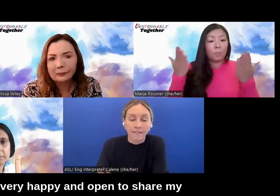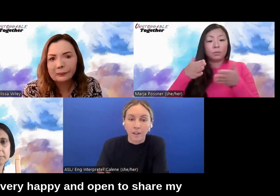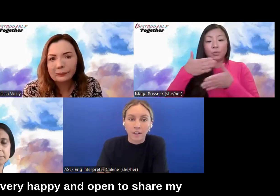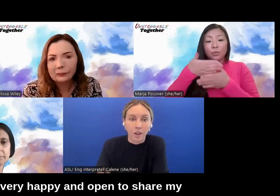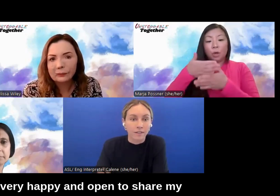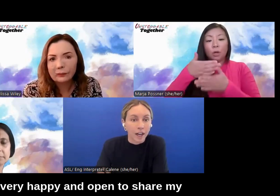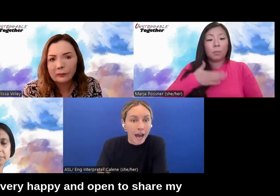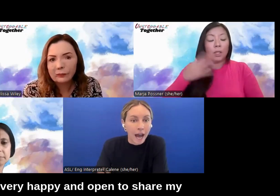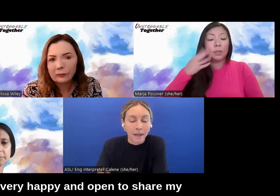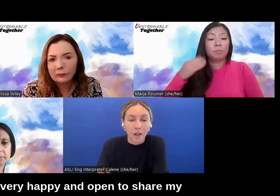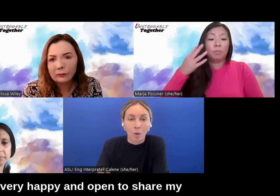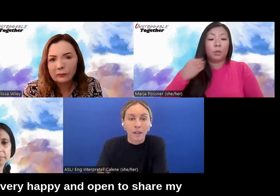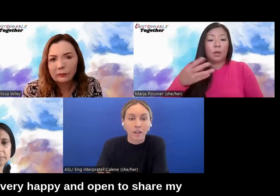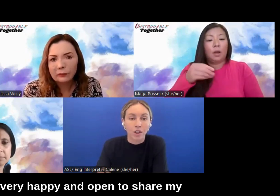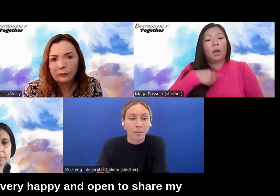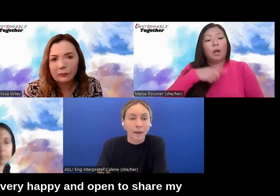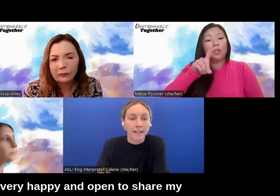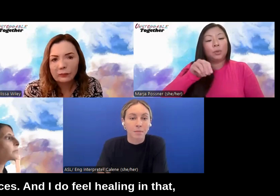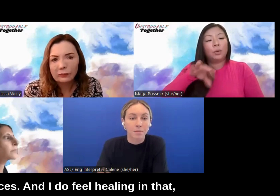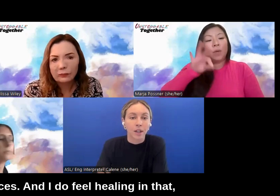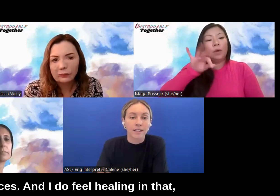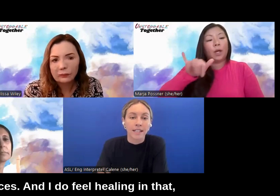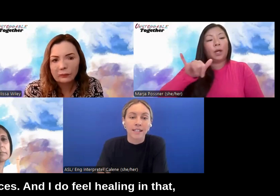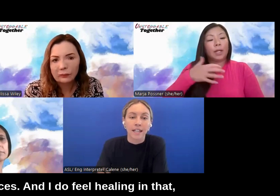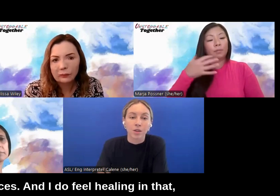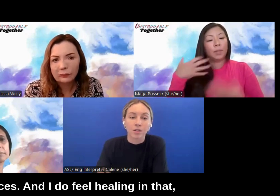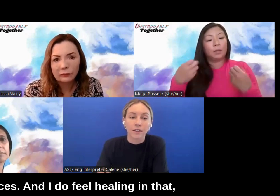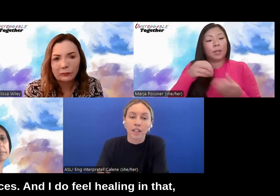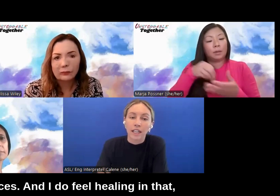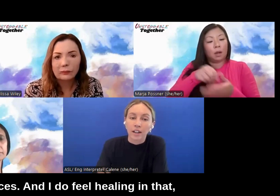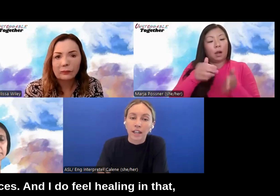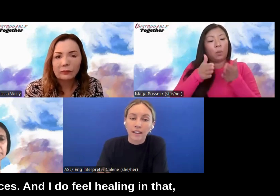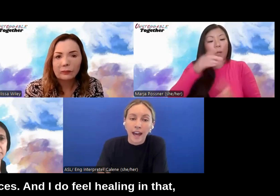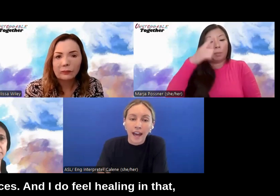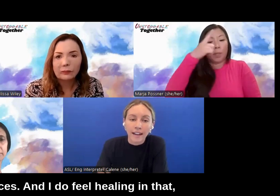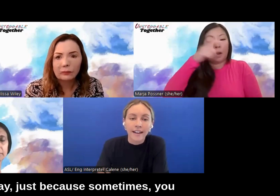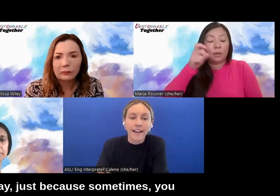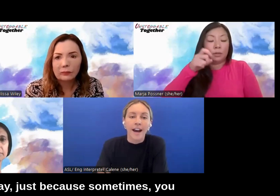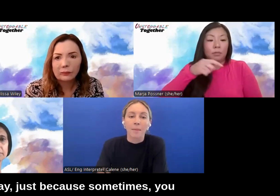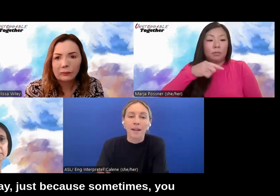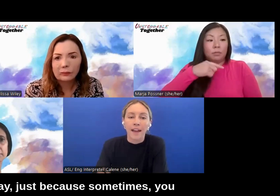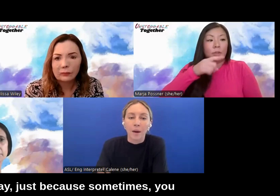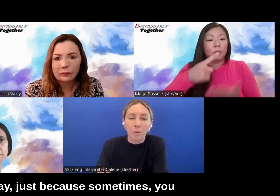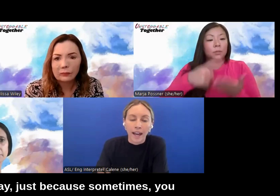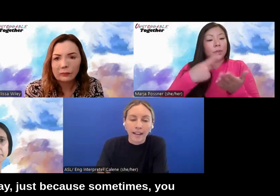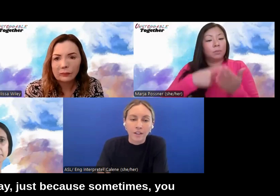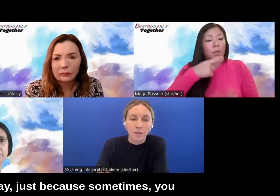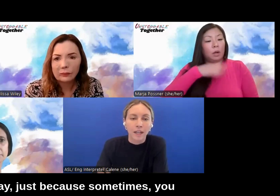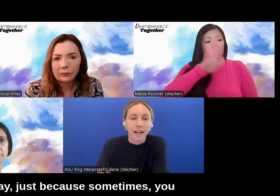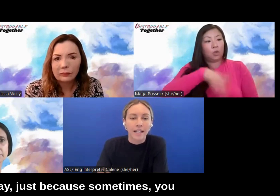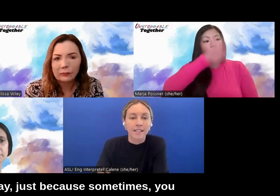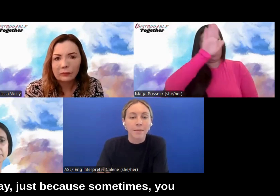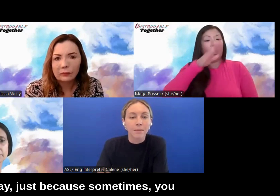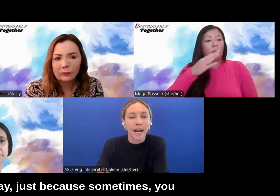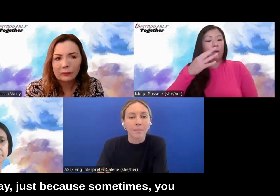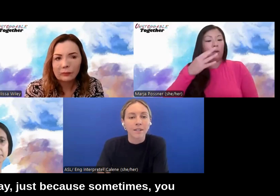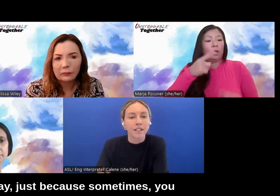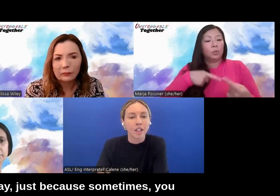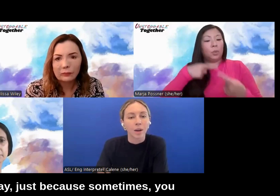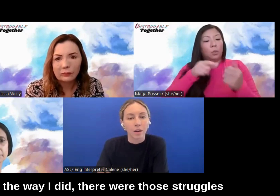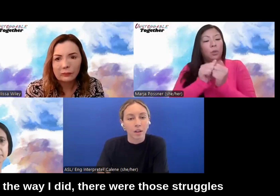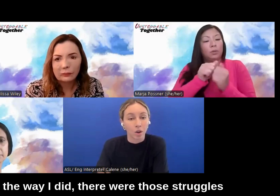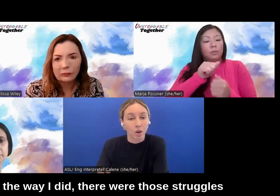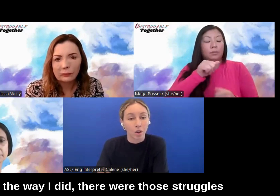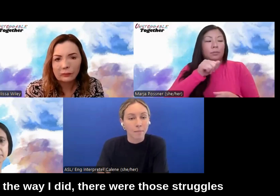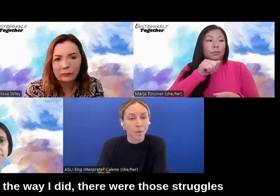Um, I feel, very happy and open to share my experiences, and I do feel healing in that way, just because